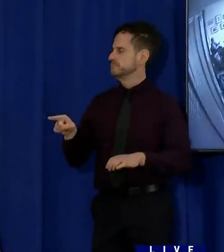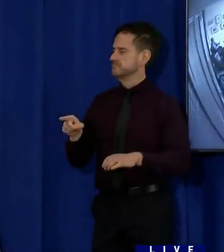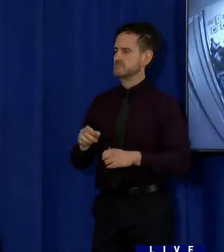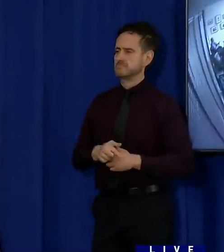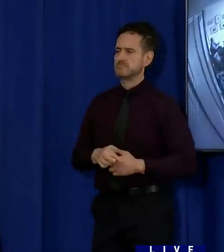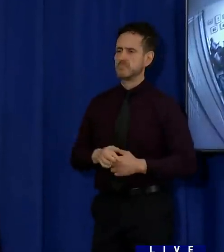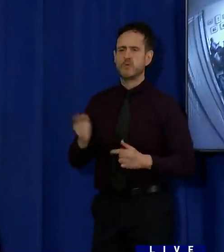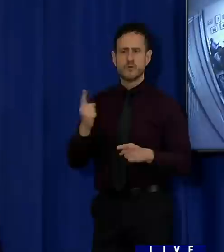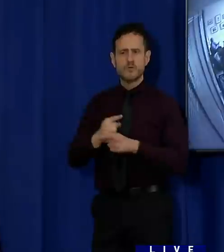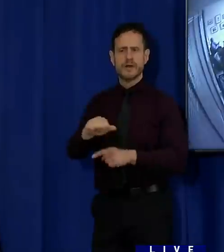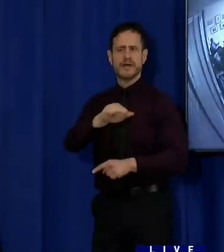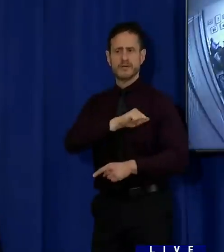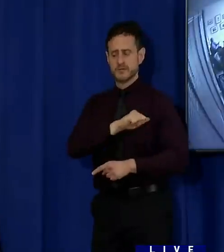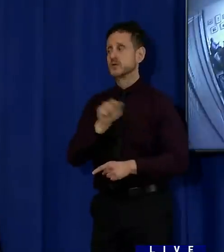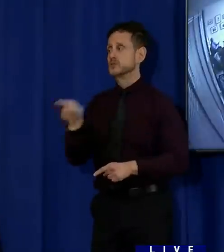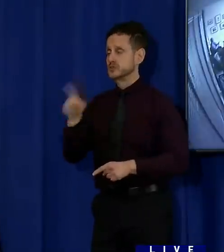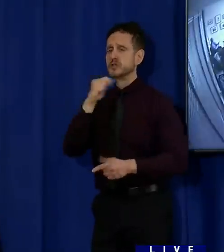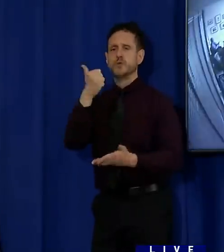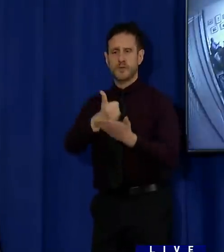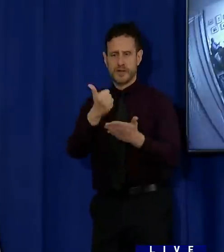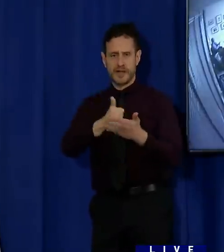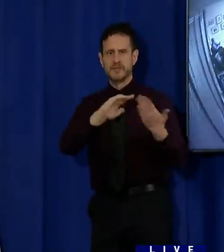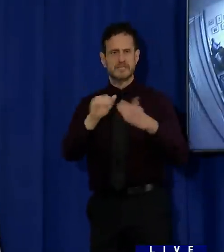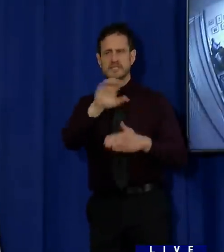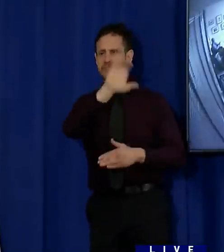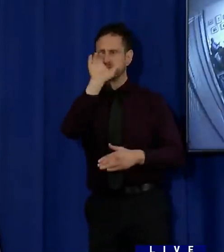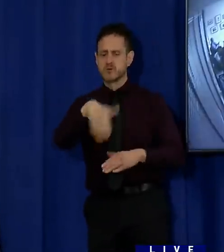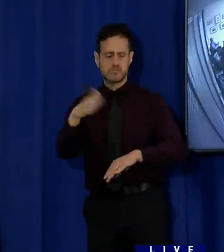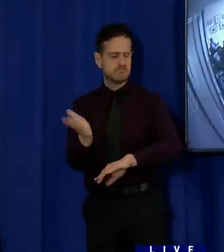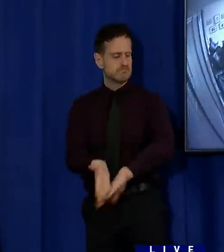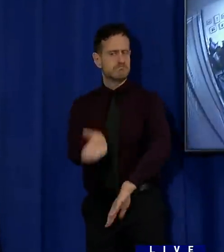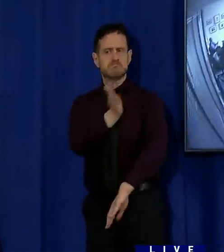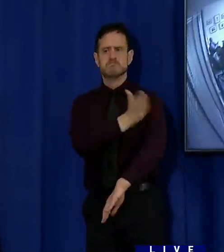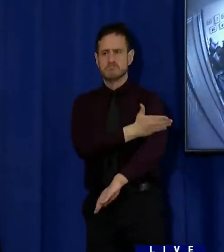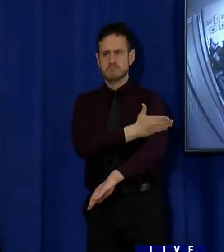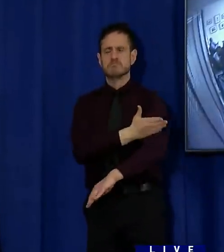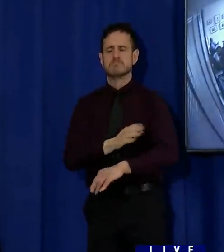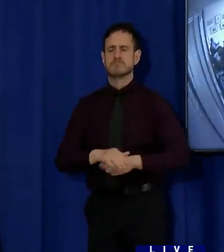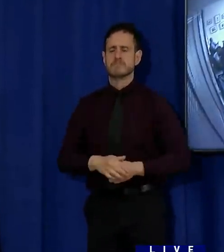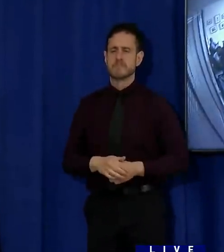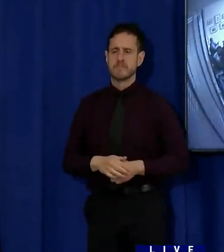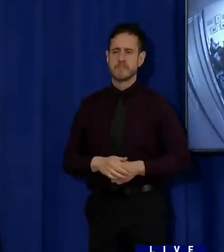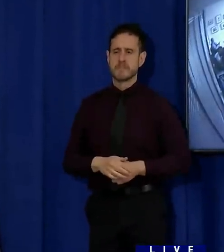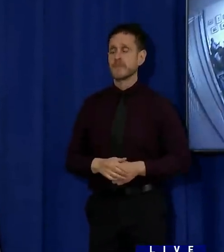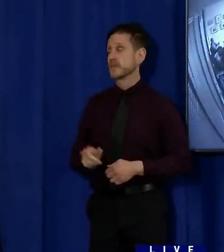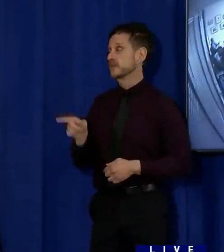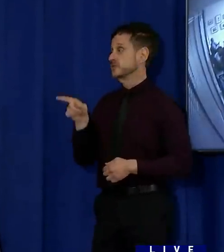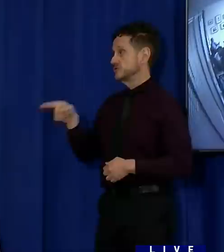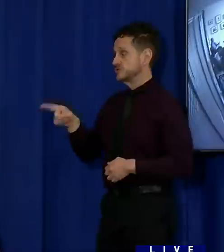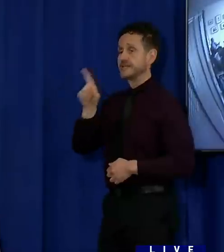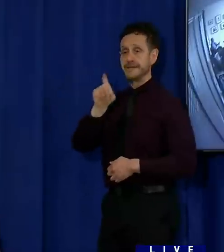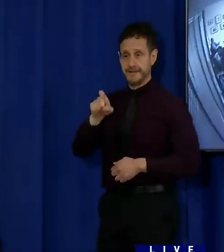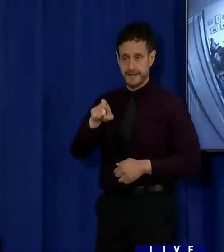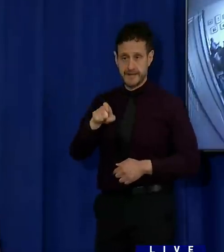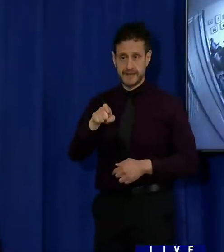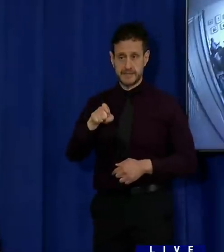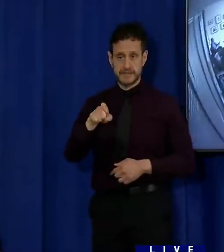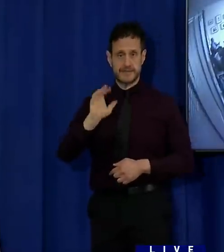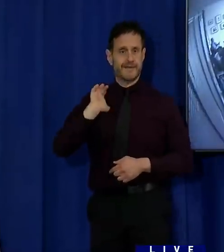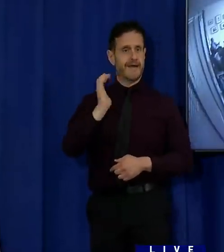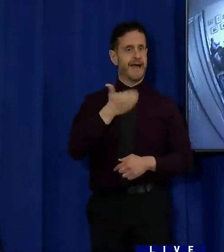She will make a difference in this city. And she needs